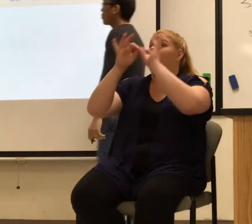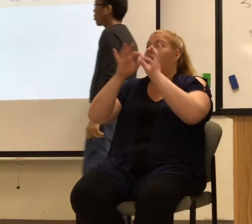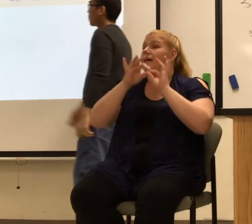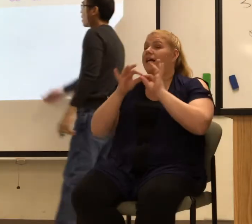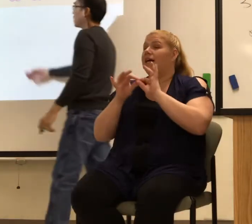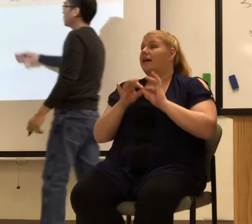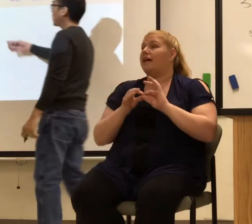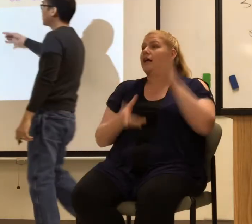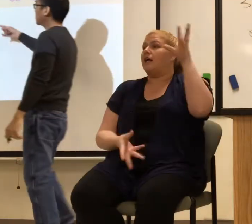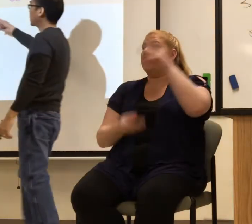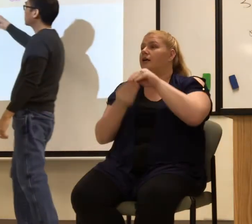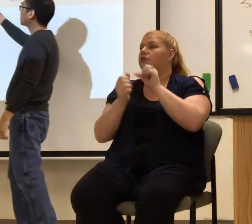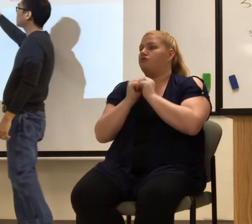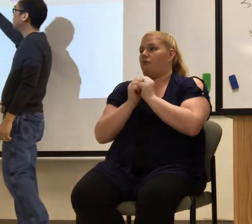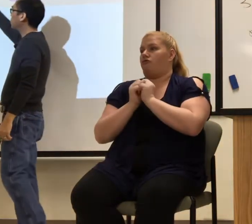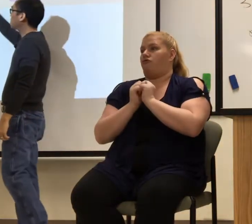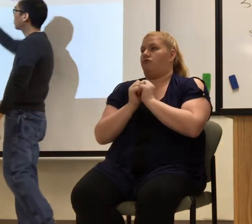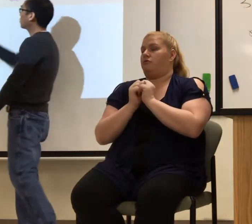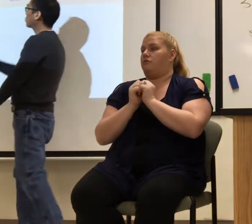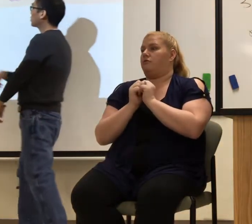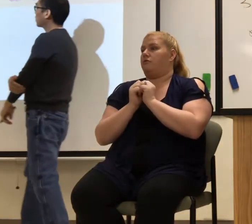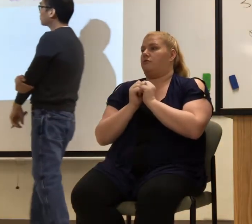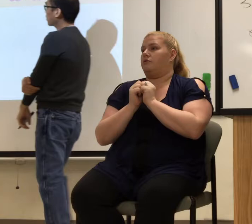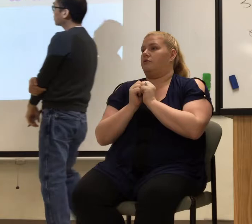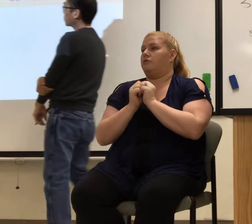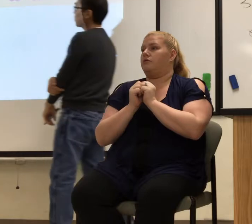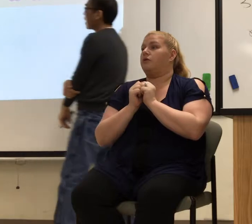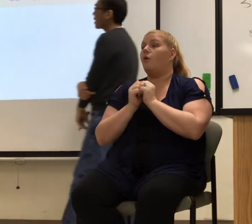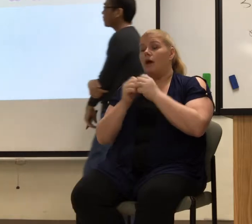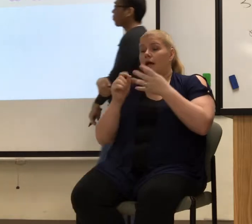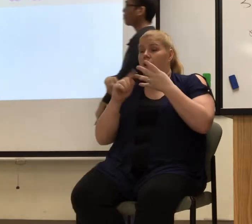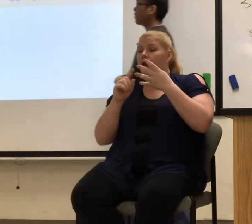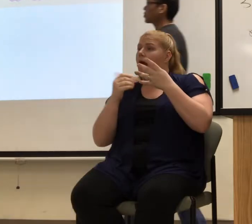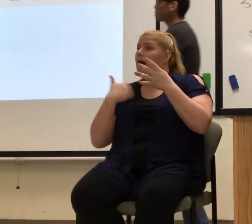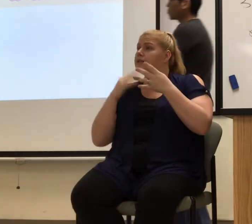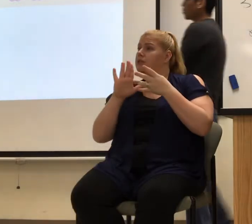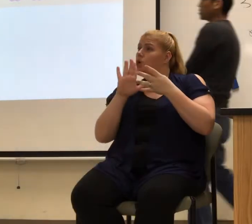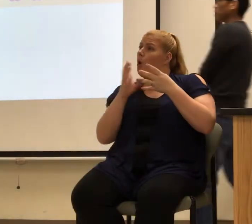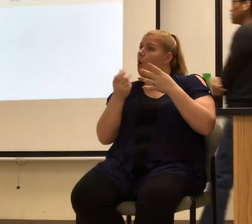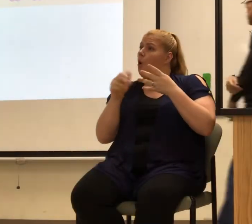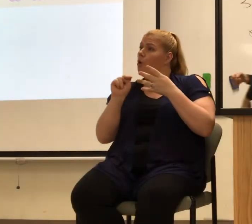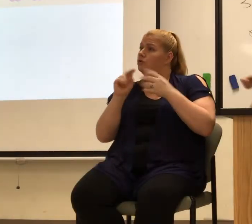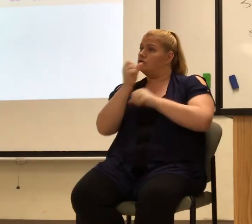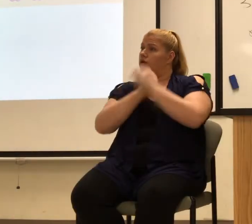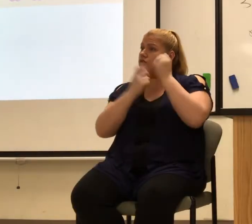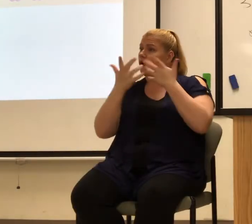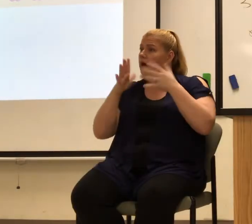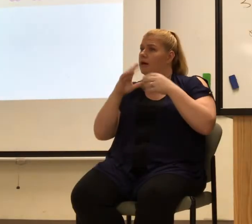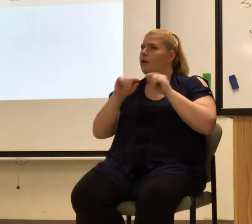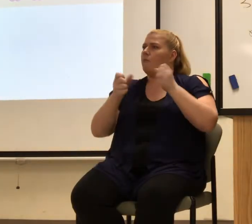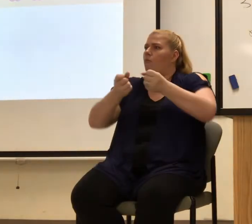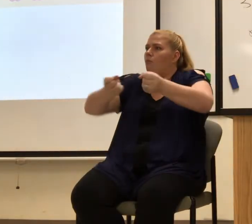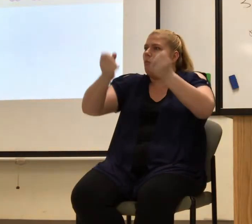And two or more polypeptide chains, each with its own tertiary structure, combine to form a functional protein.